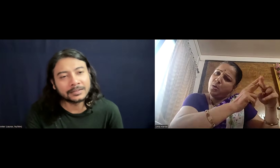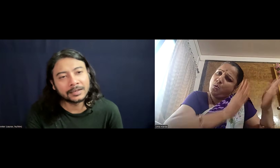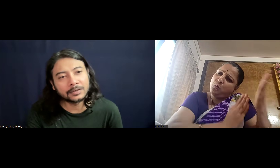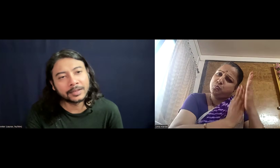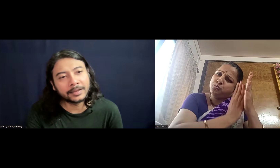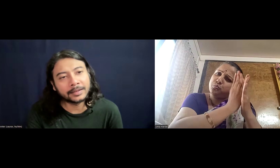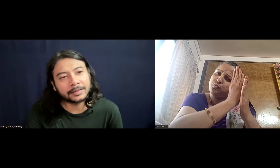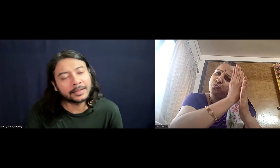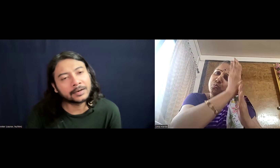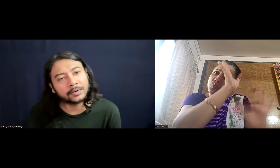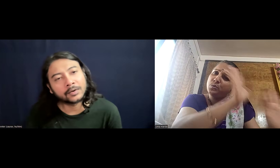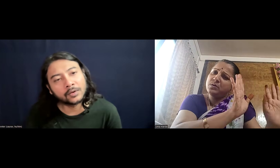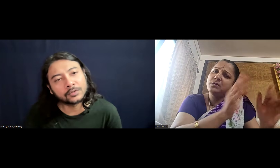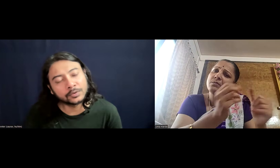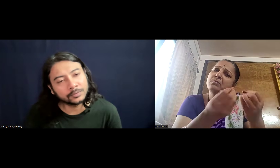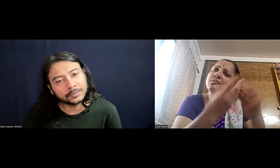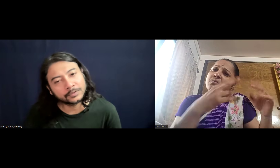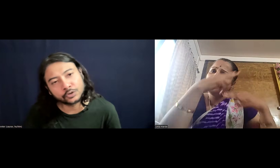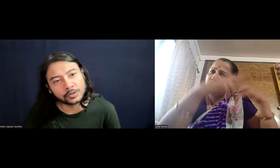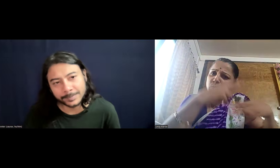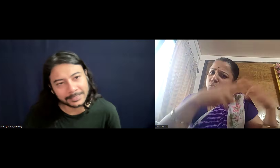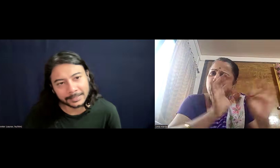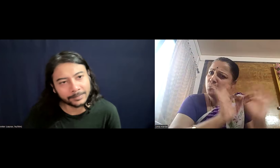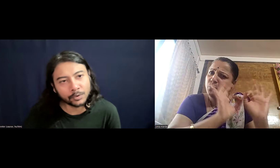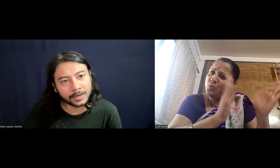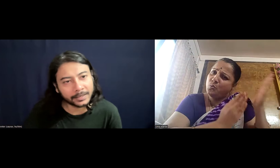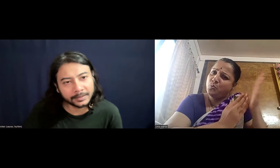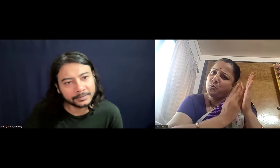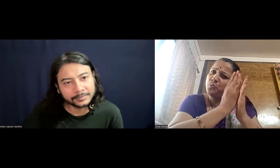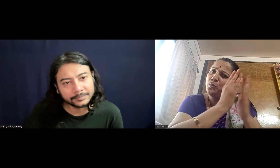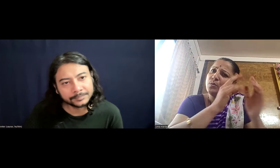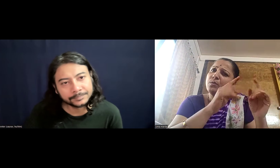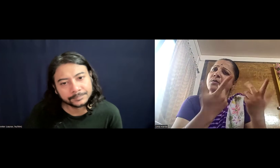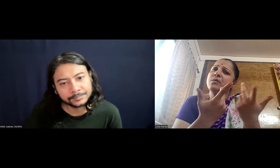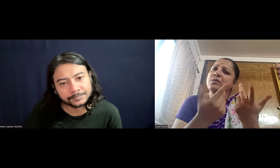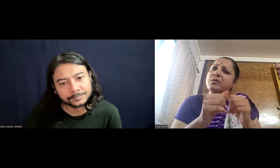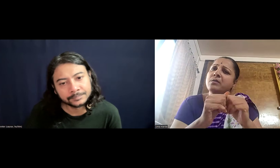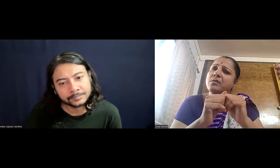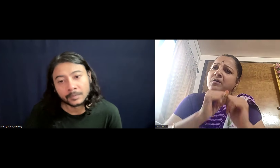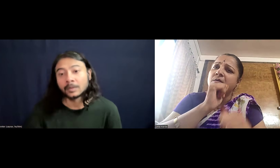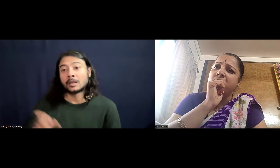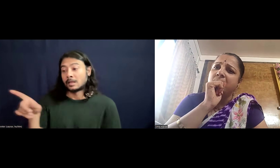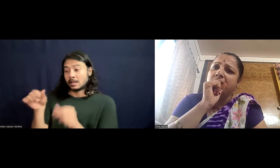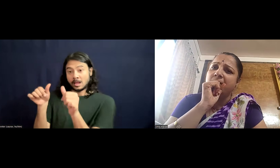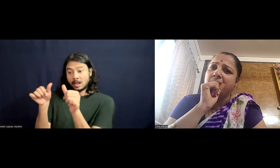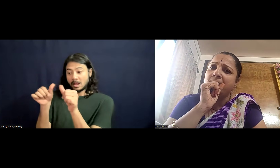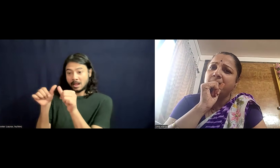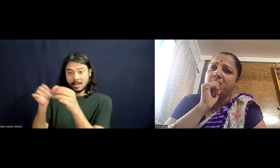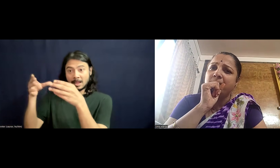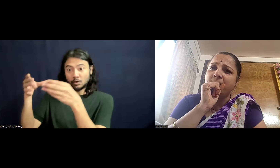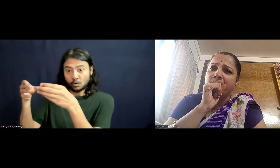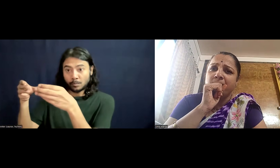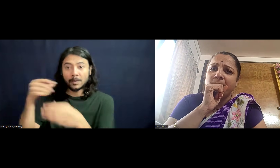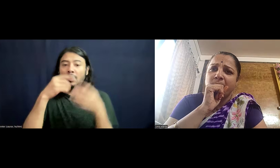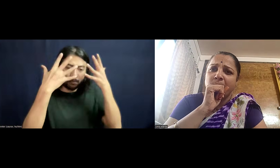So Akshara, they are also souls. Basically, they won't die. No, no, they never die. They are become